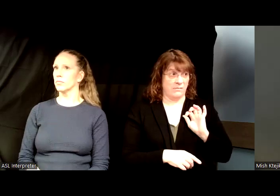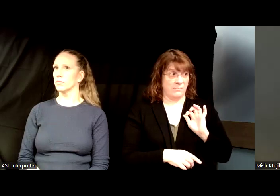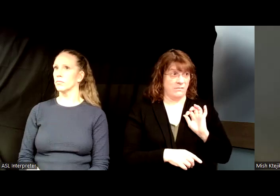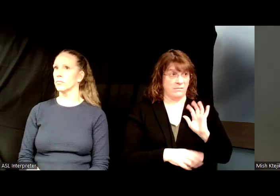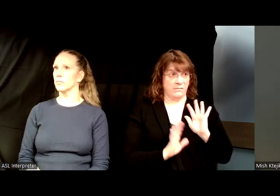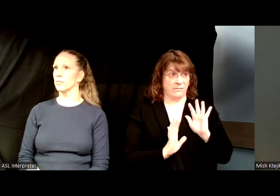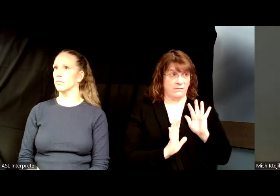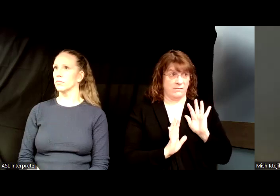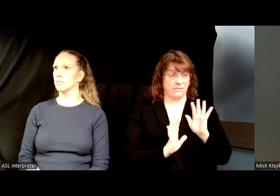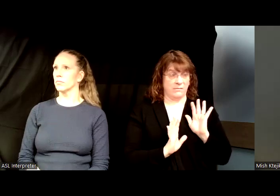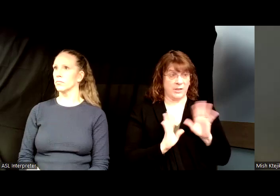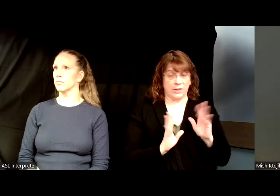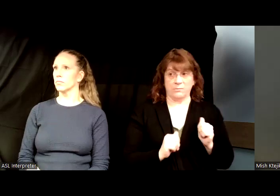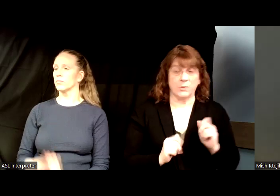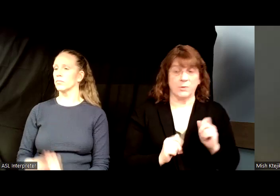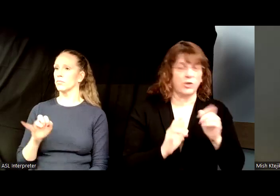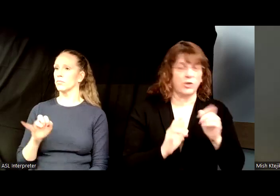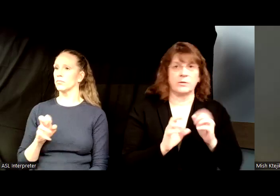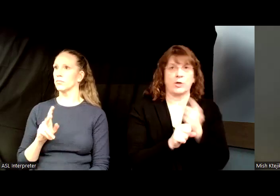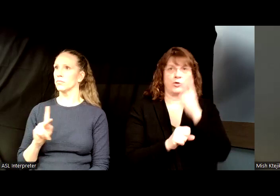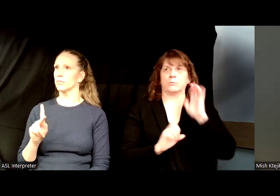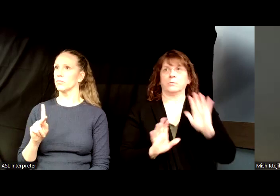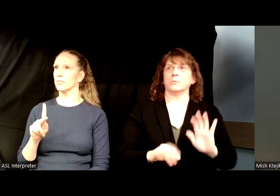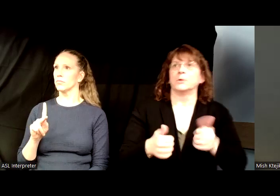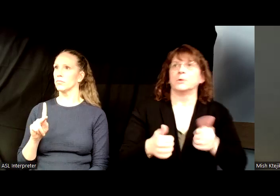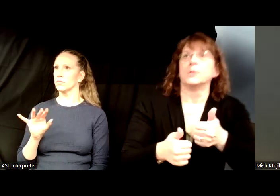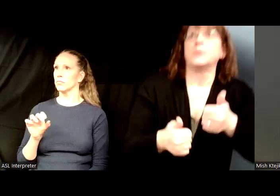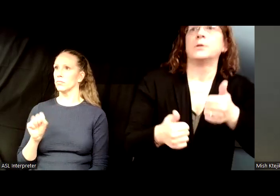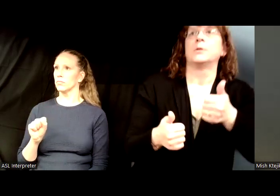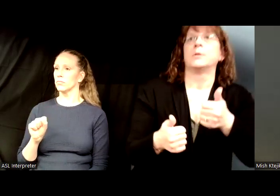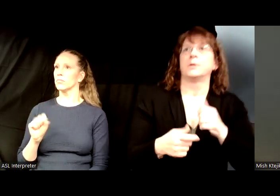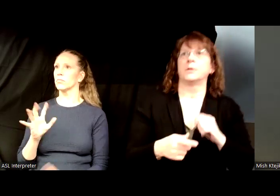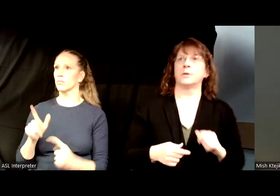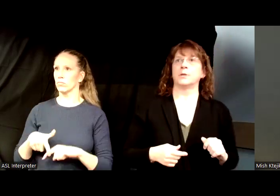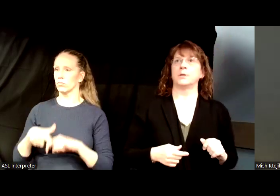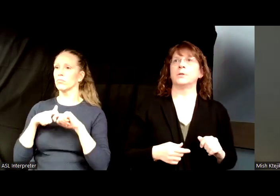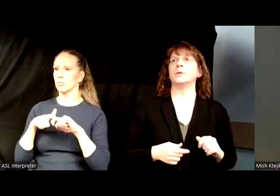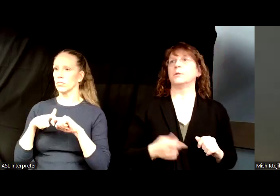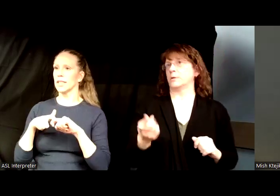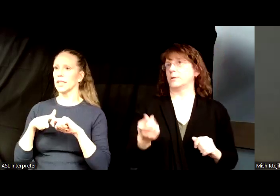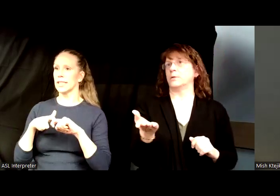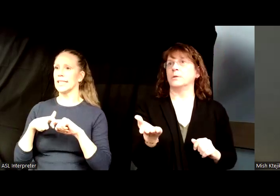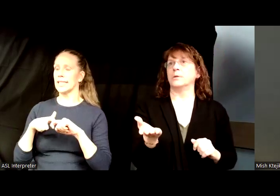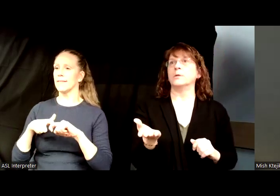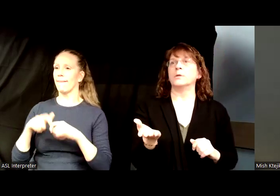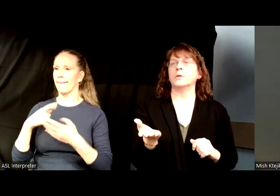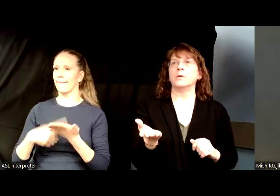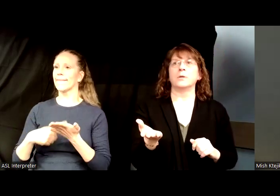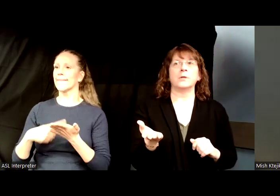Am I understanding that correctly? Yes, thank you. I just want to make sure that I Yeah, understand. we will